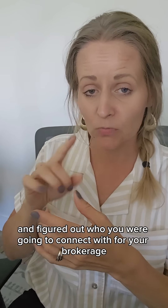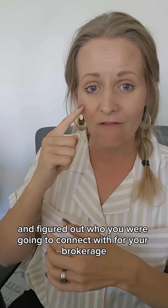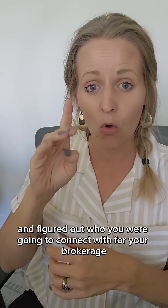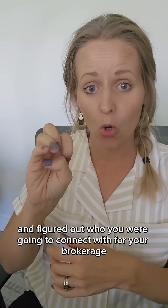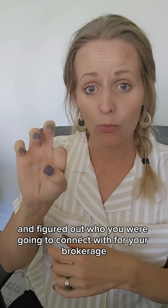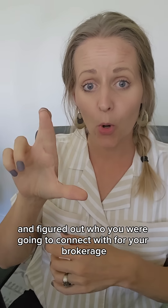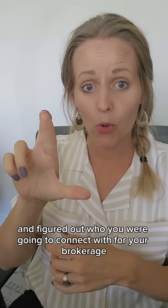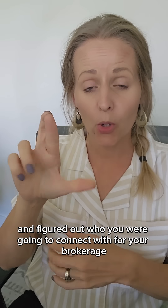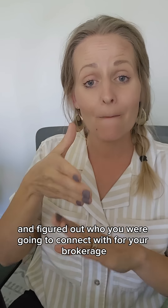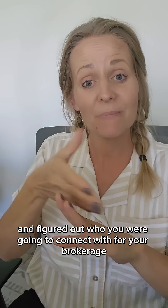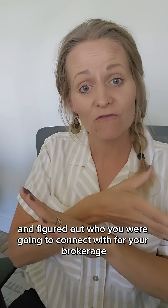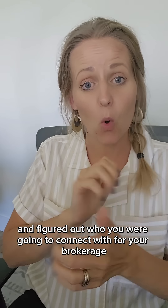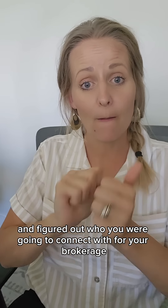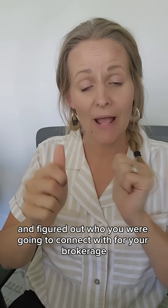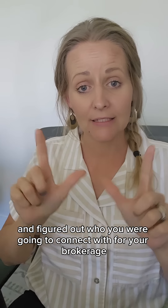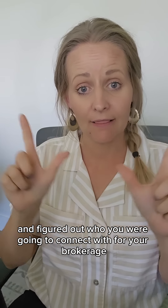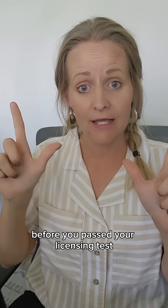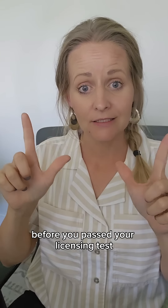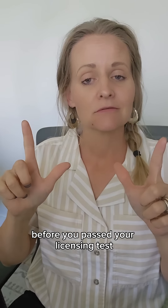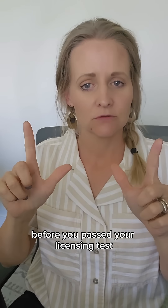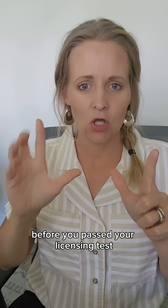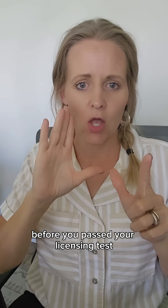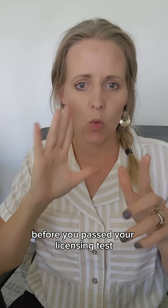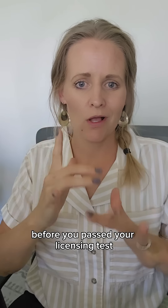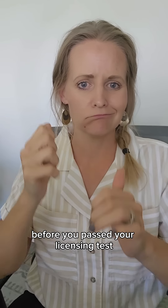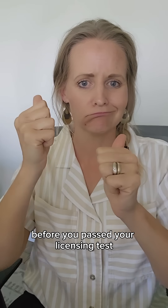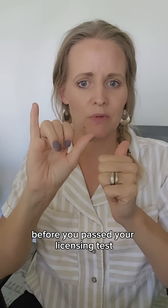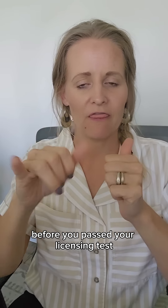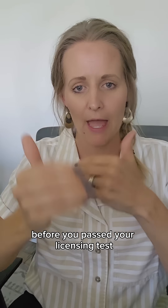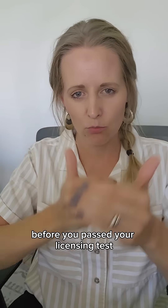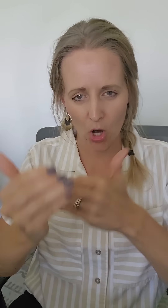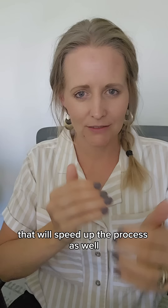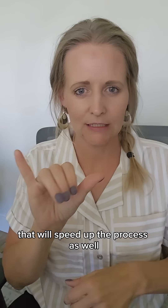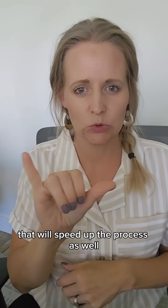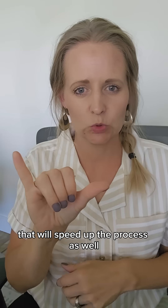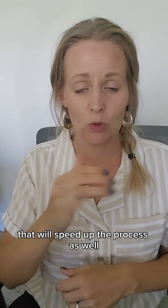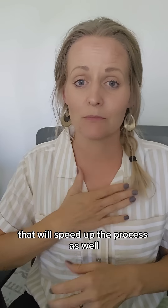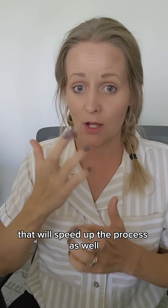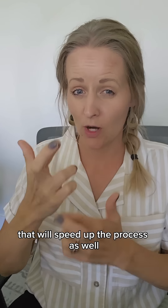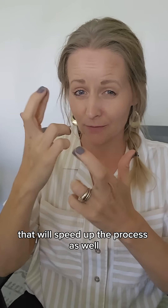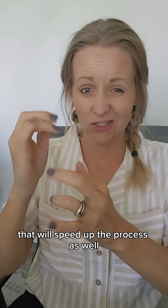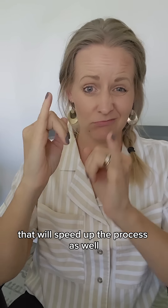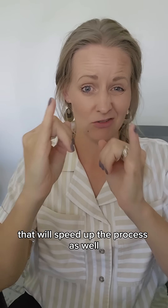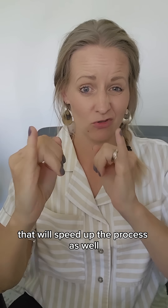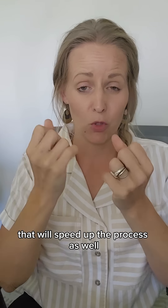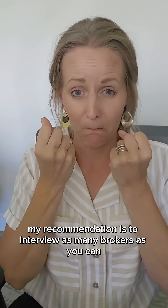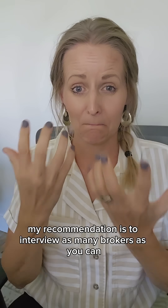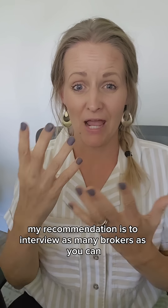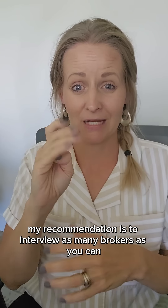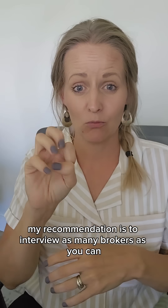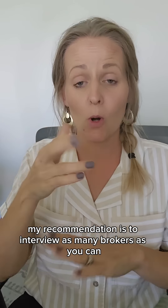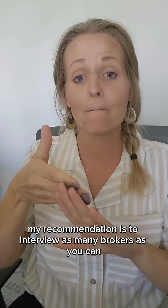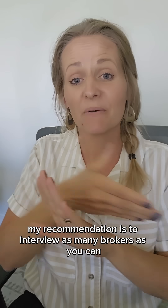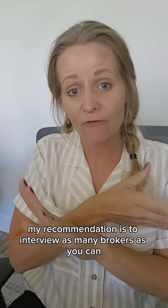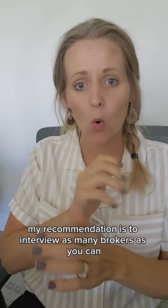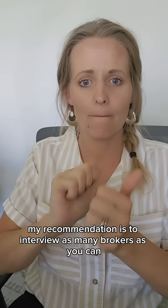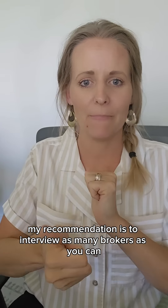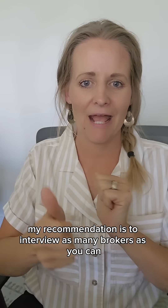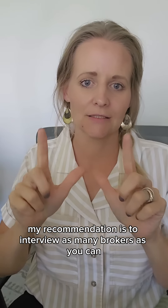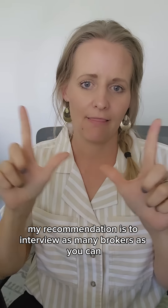were going to connect with for your brokerage before you passed your licensing test, that will speed up the process as well. My recommendation is to interview as many brokers